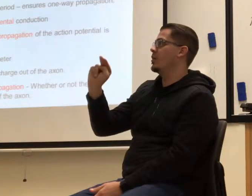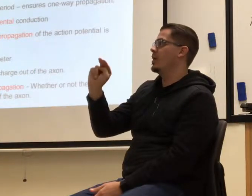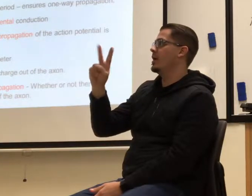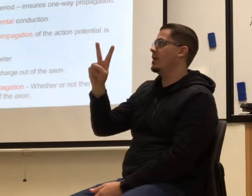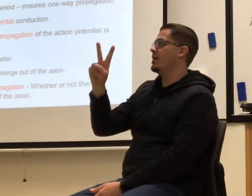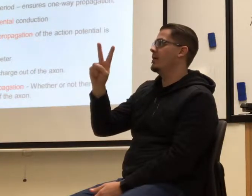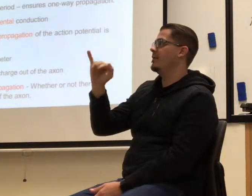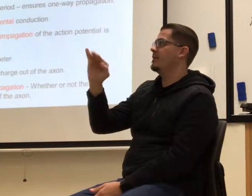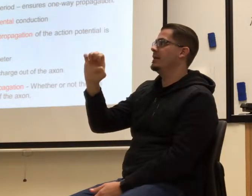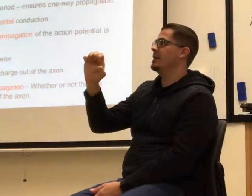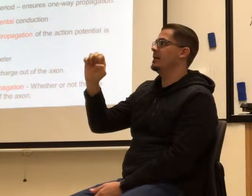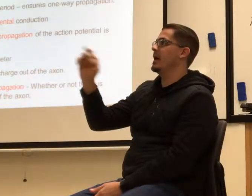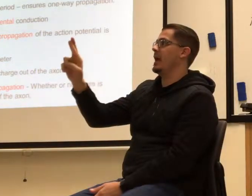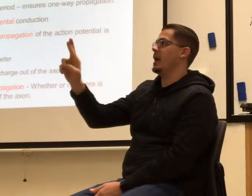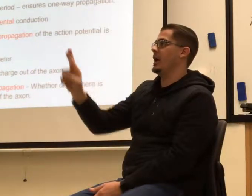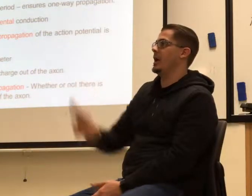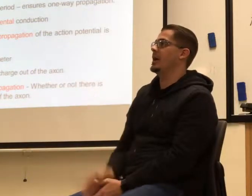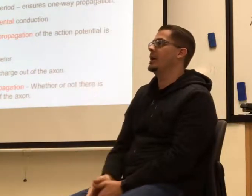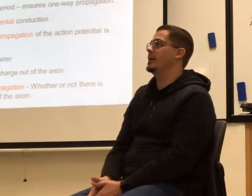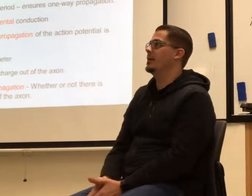Ranvier.